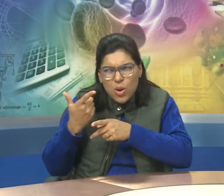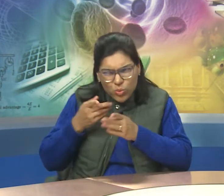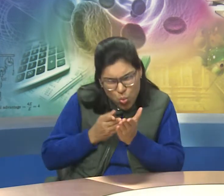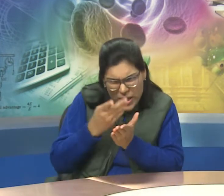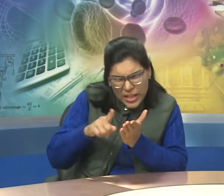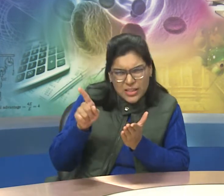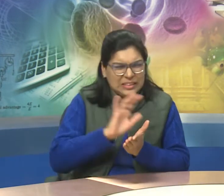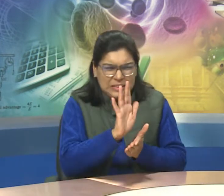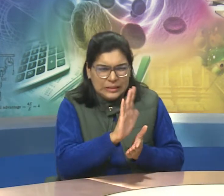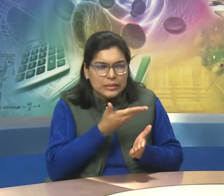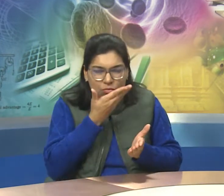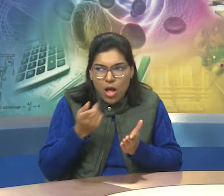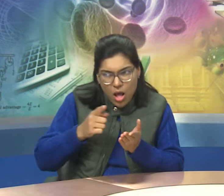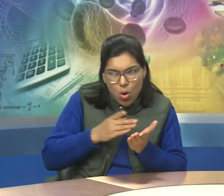stress will